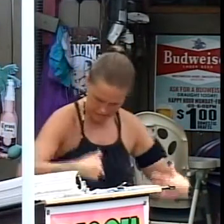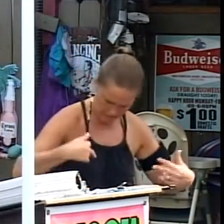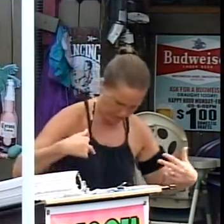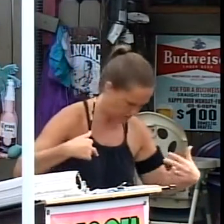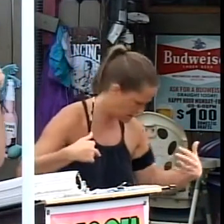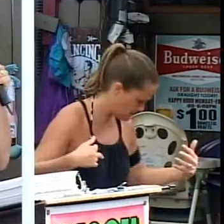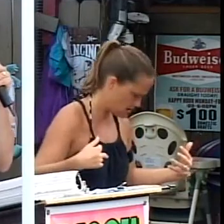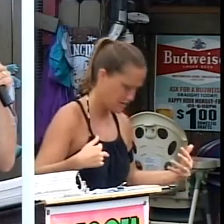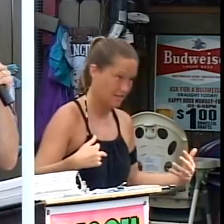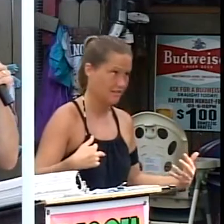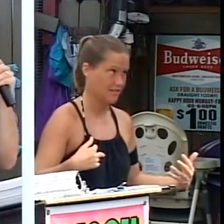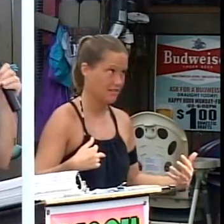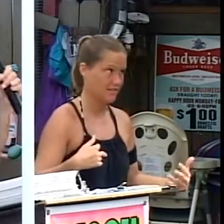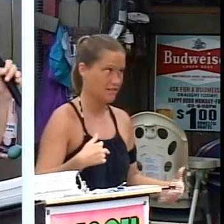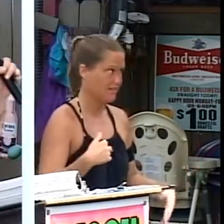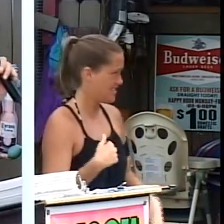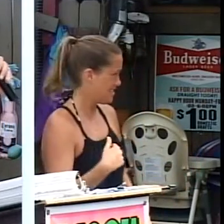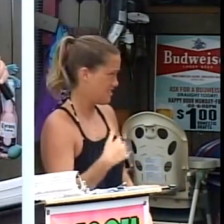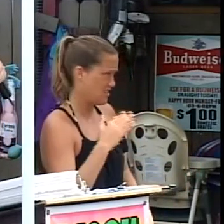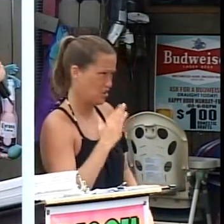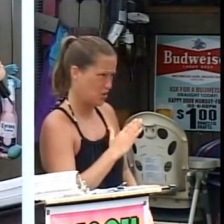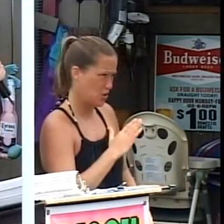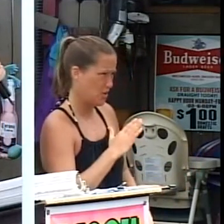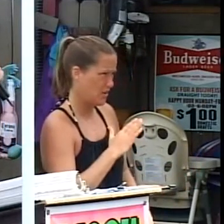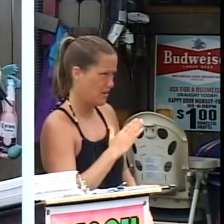You're clergy? Yeah.